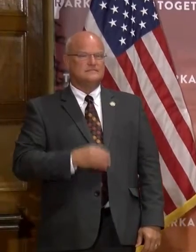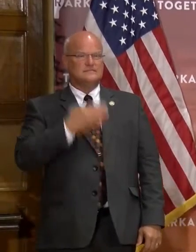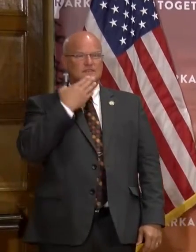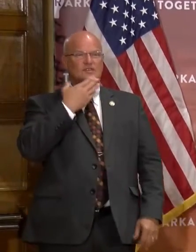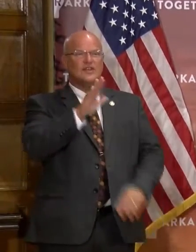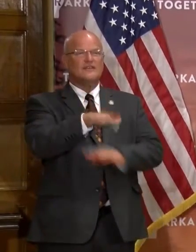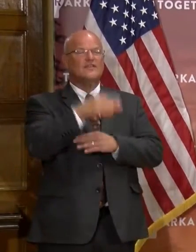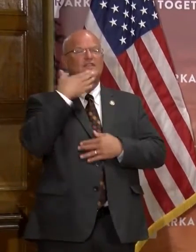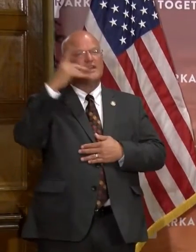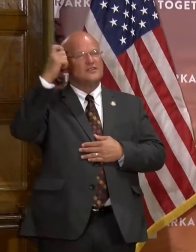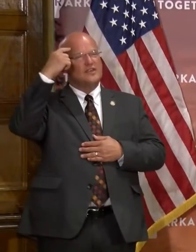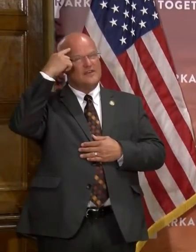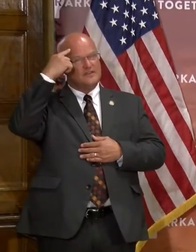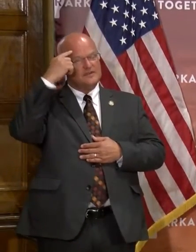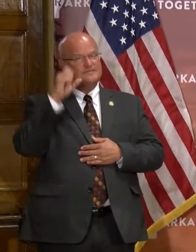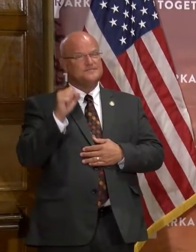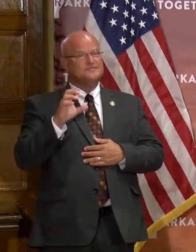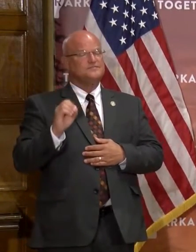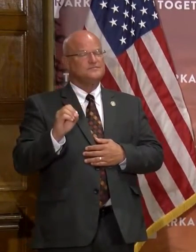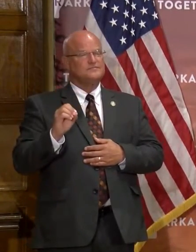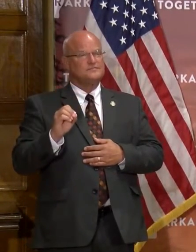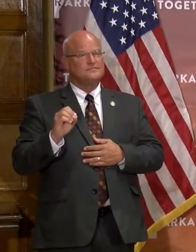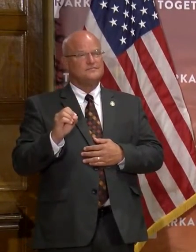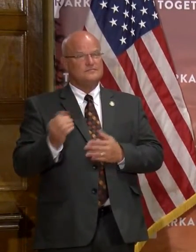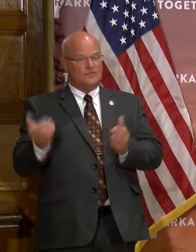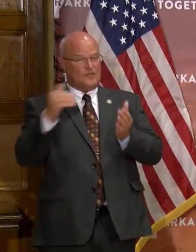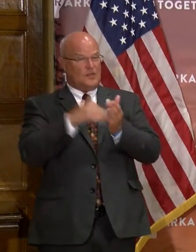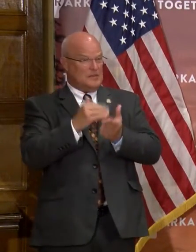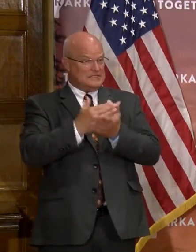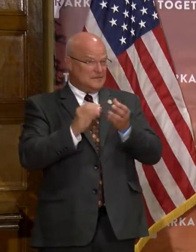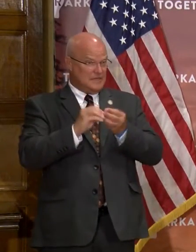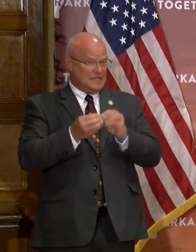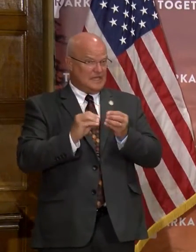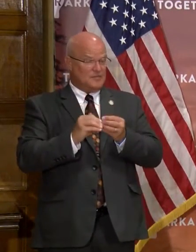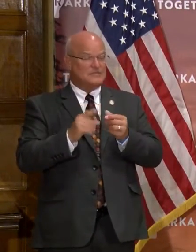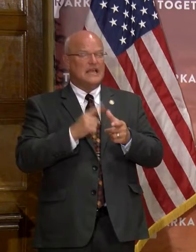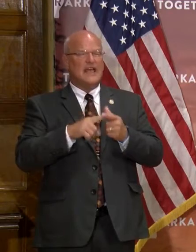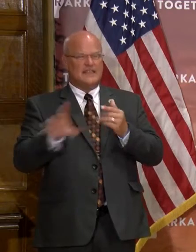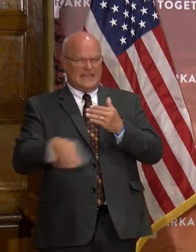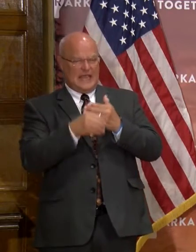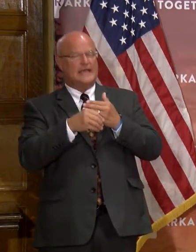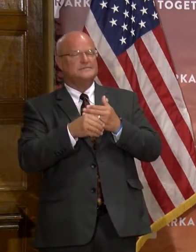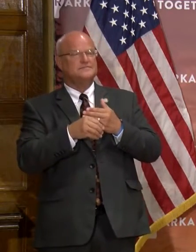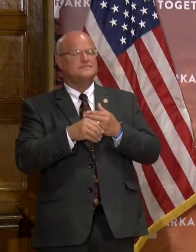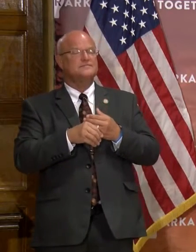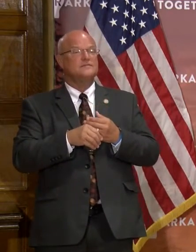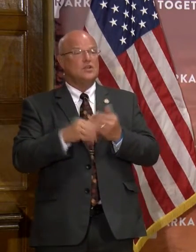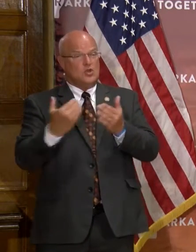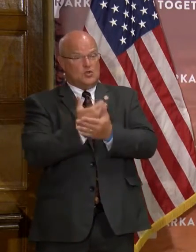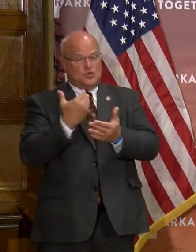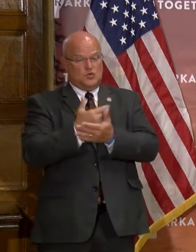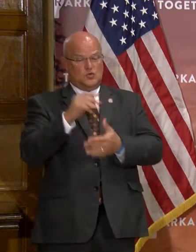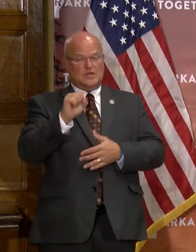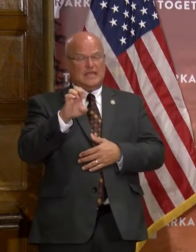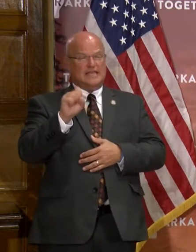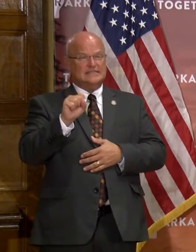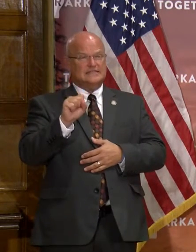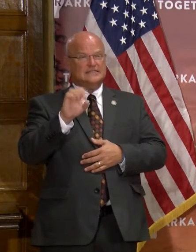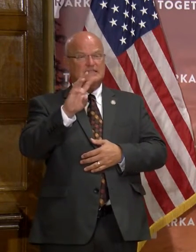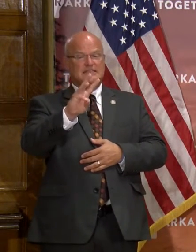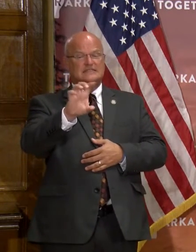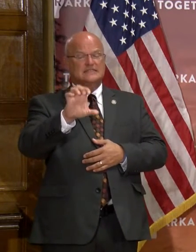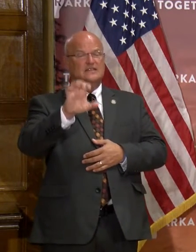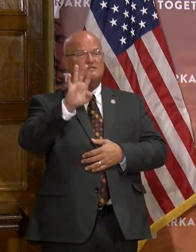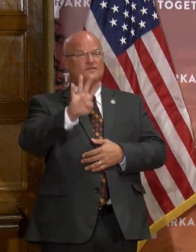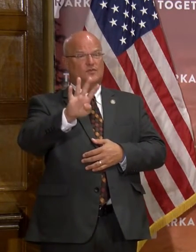Good afternoon. Thank you, Governor. So to repeat some of the numbers and then add to them. So new cases,